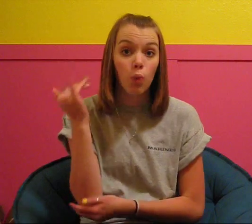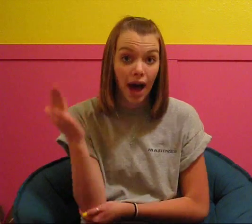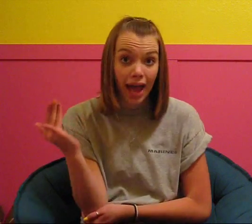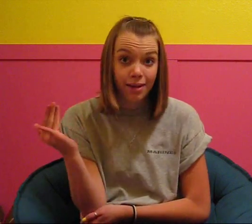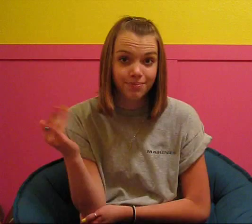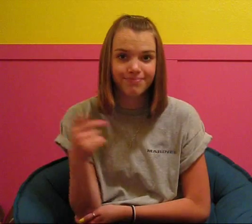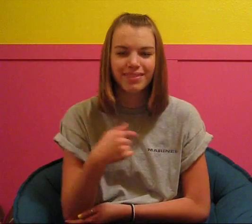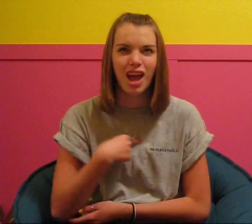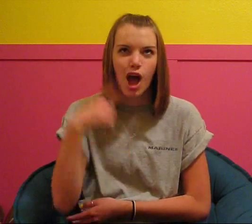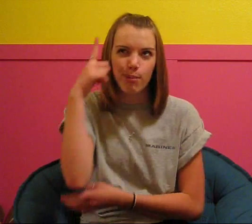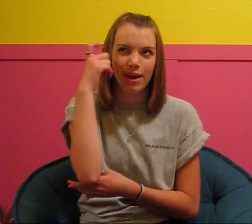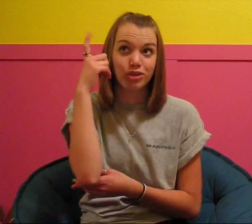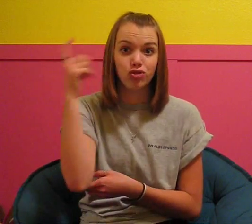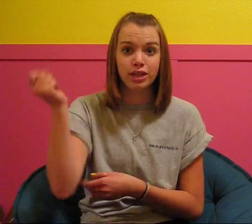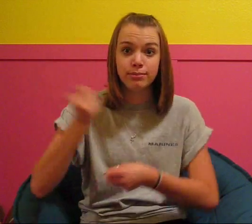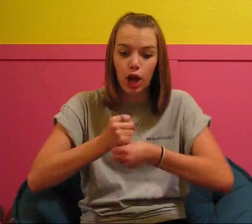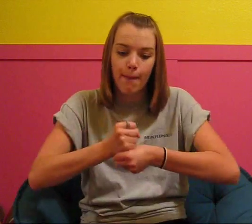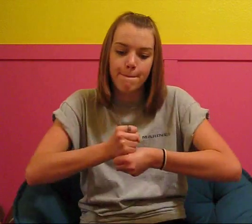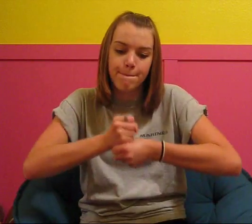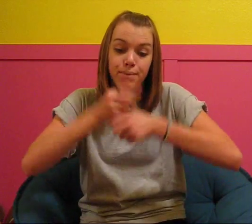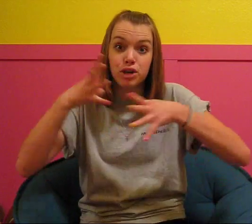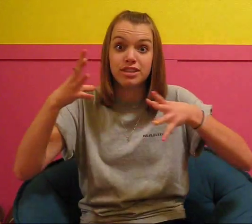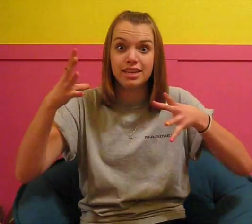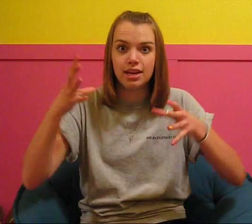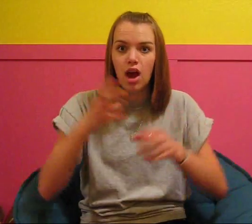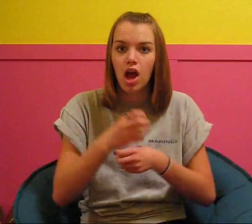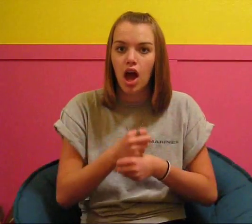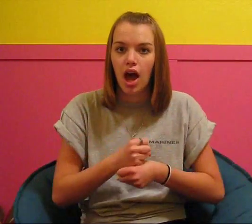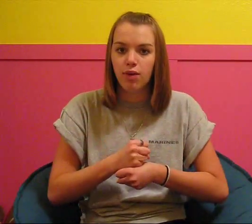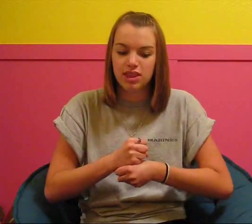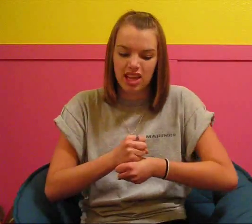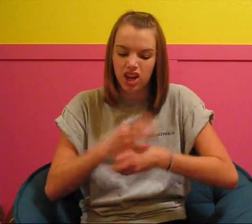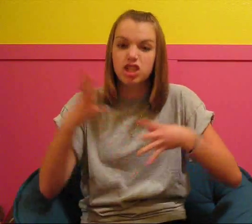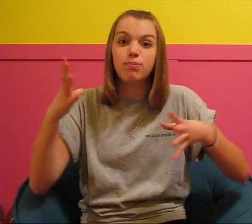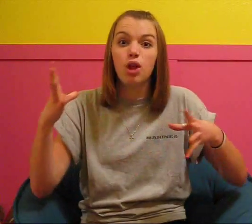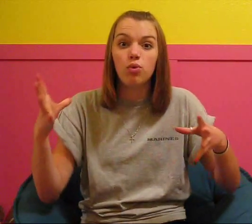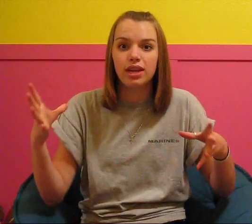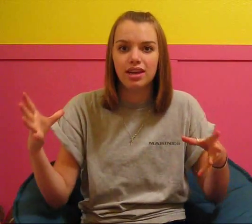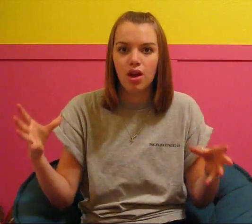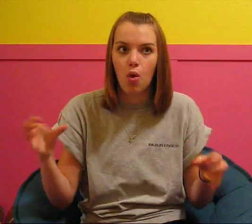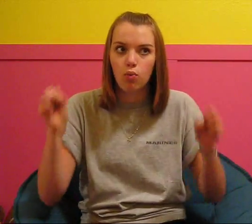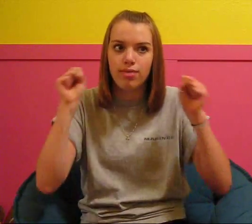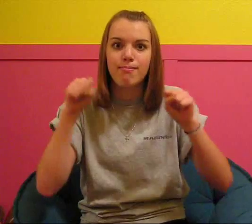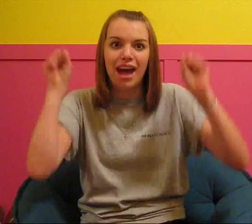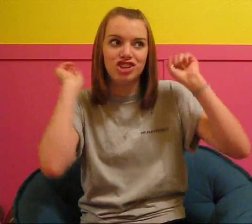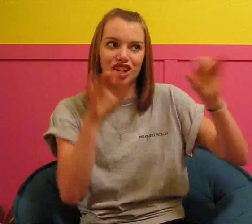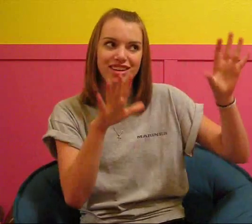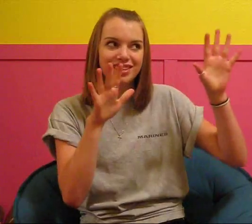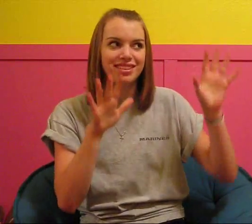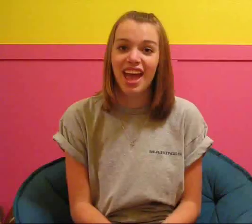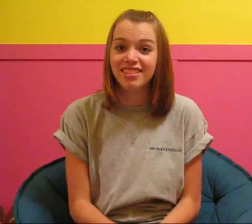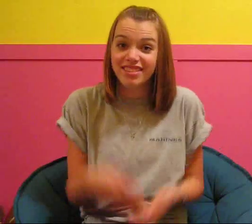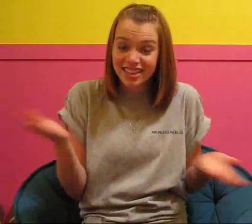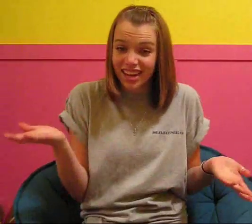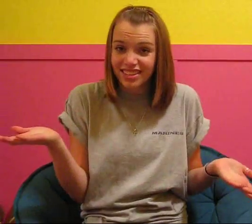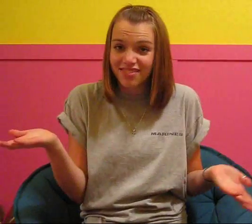Why? Why? My dreams are bursting. Exploding. With magic. And that's how you sign